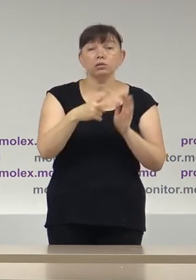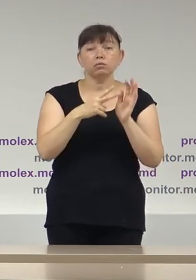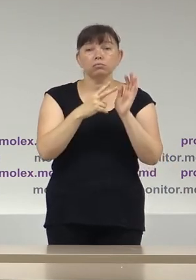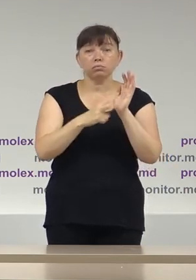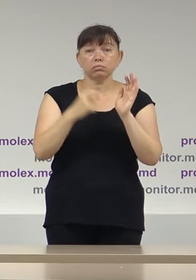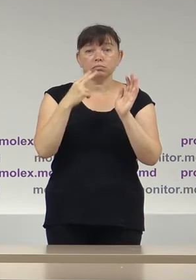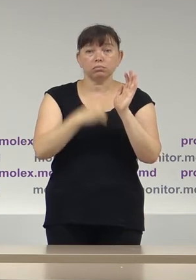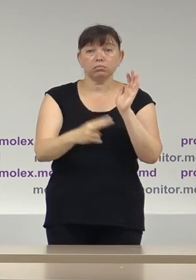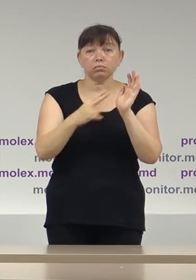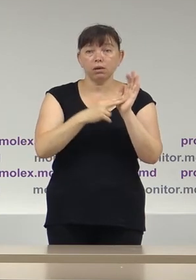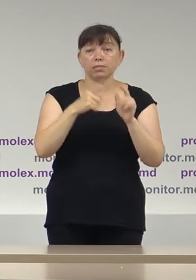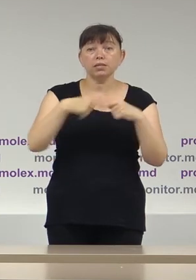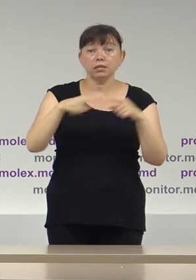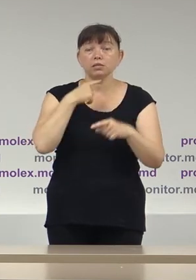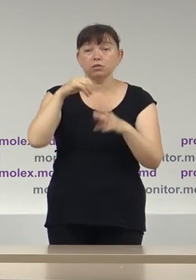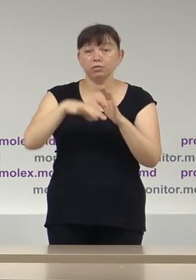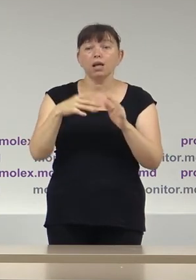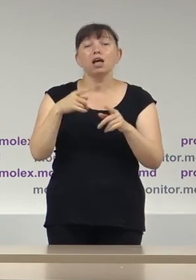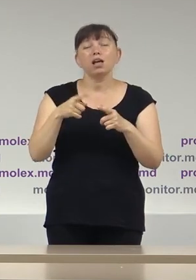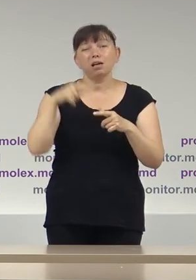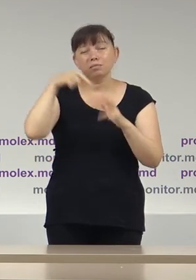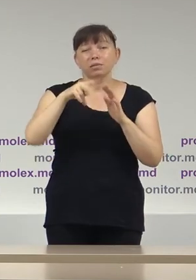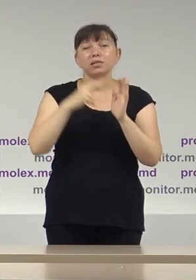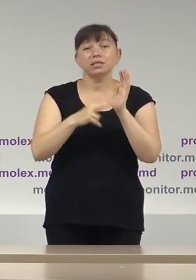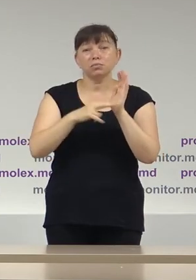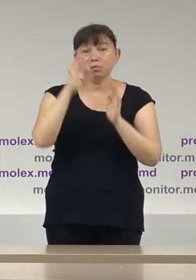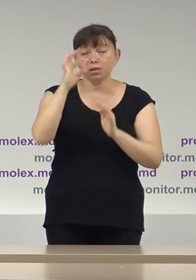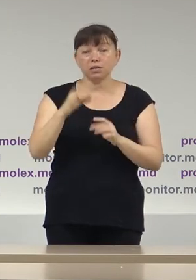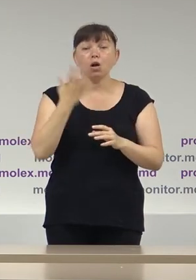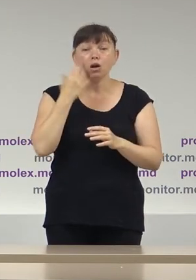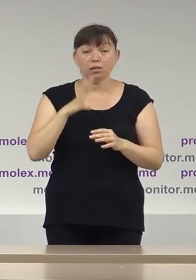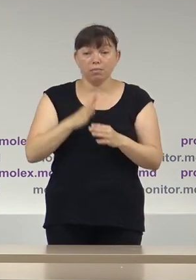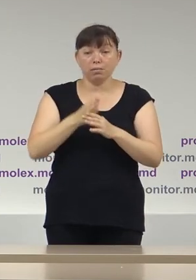1,691 electoral polling stations visited, only